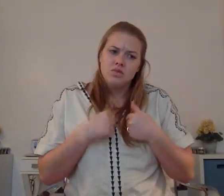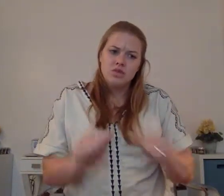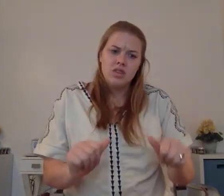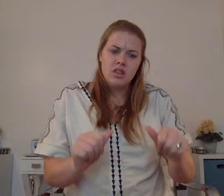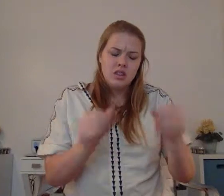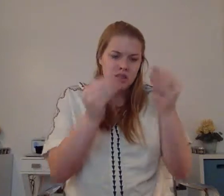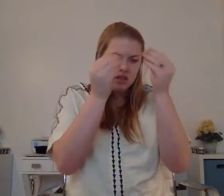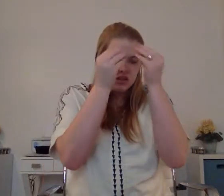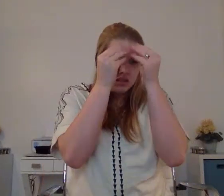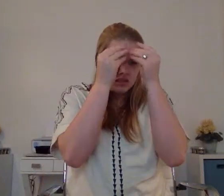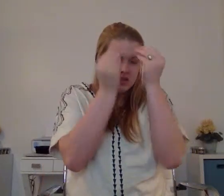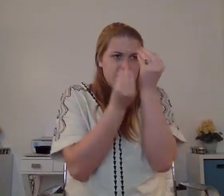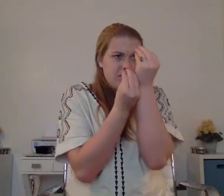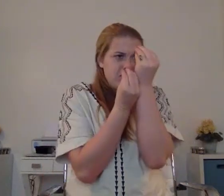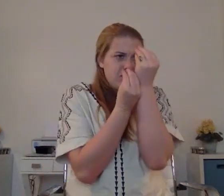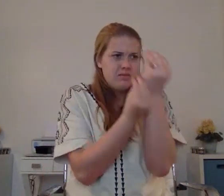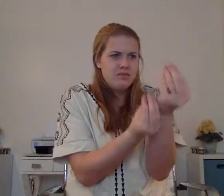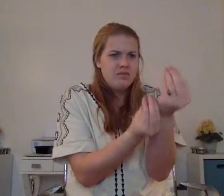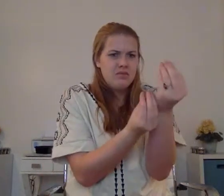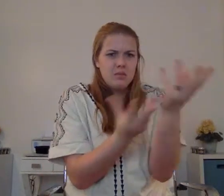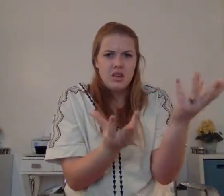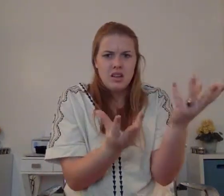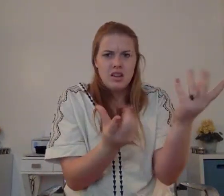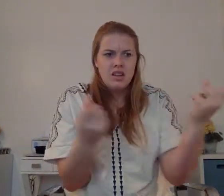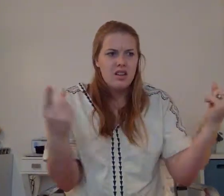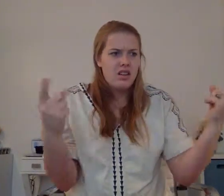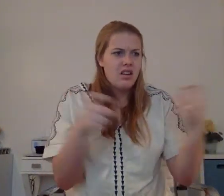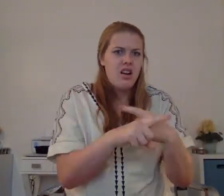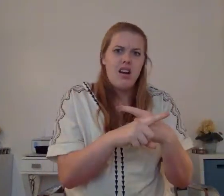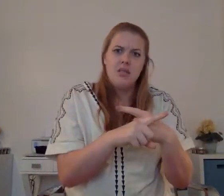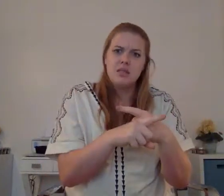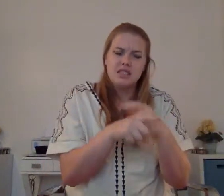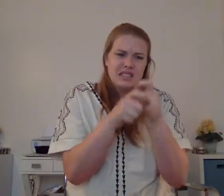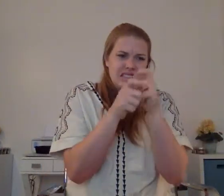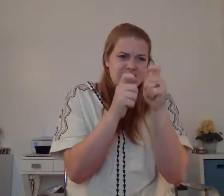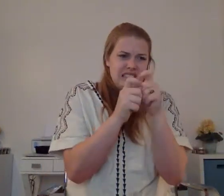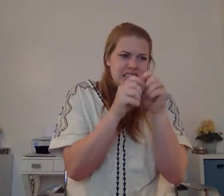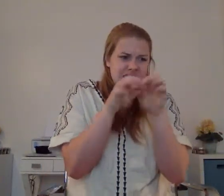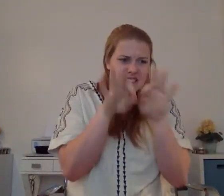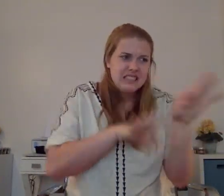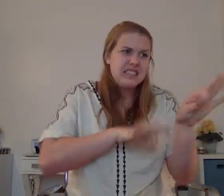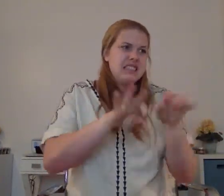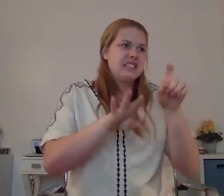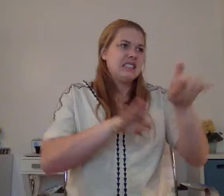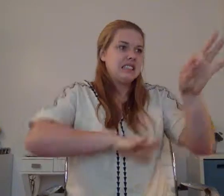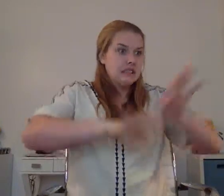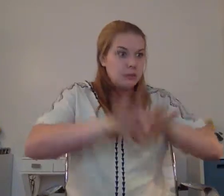was more complicated and detailed than what the circumstances allowed me to